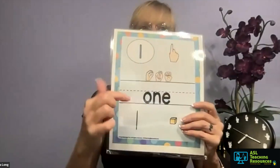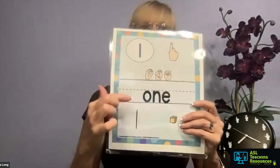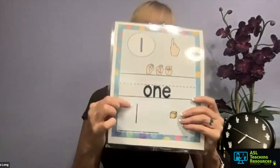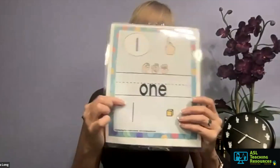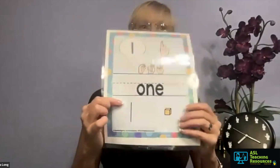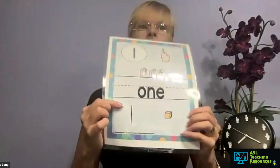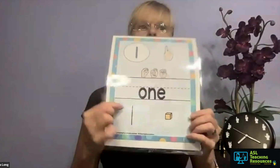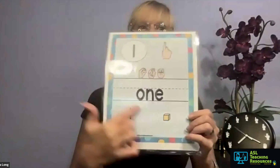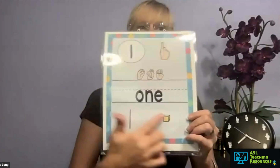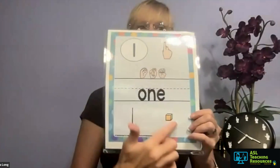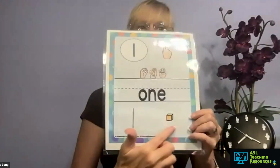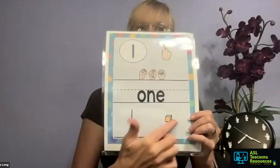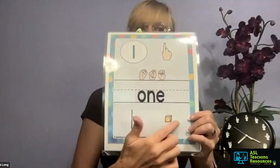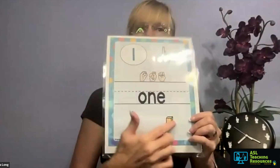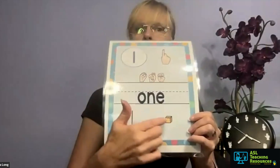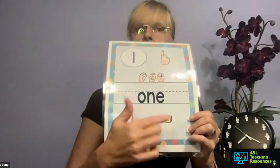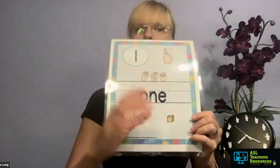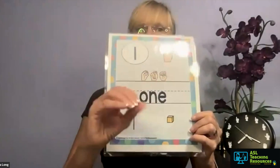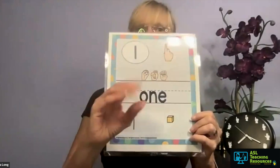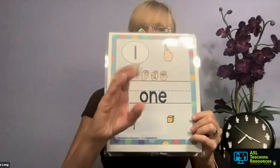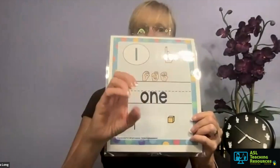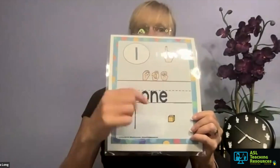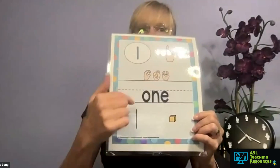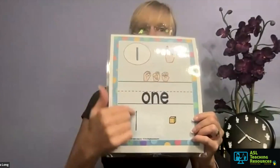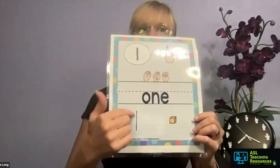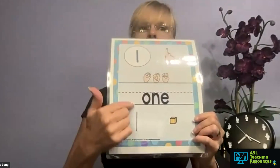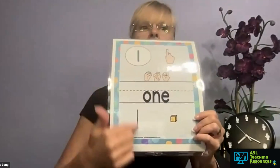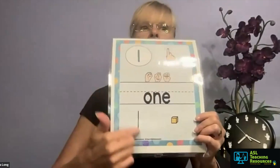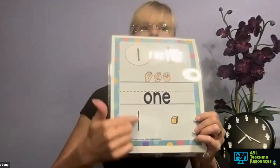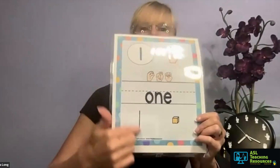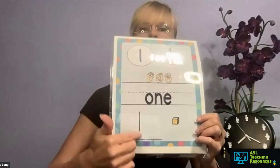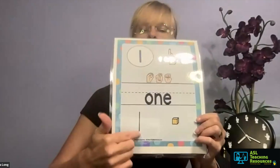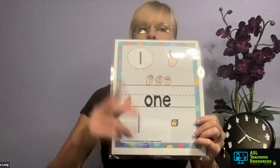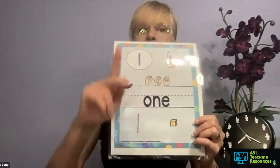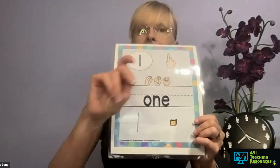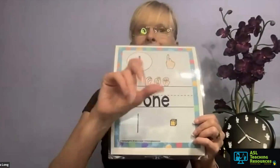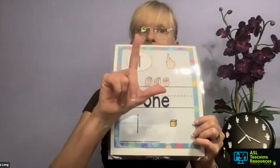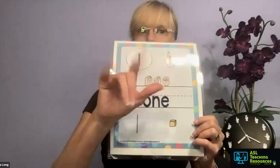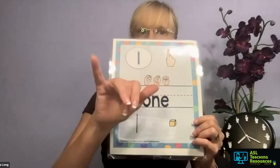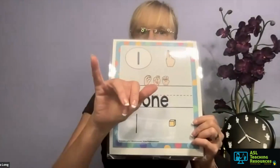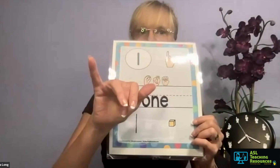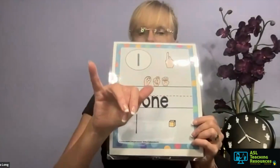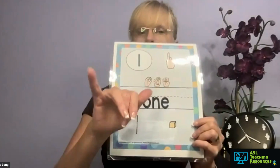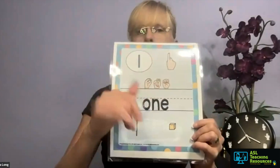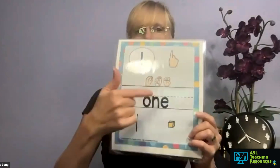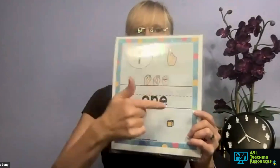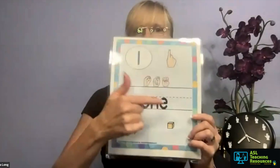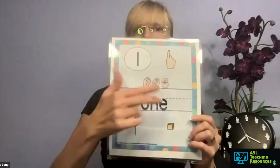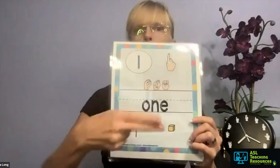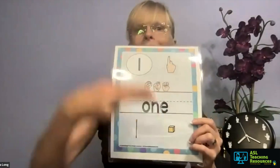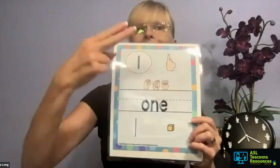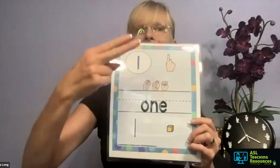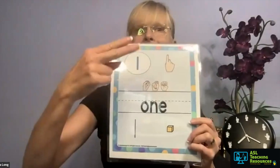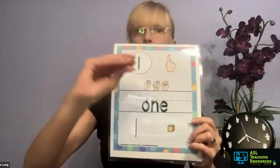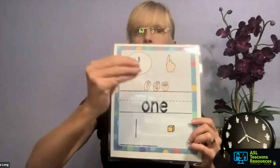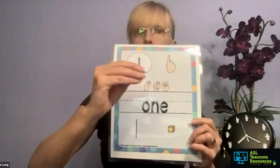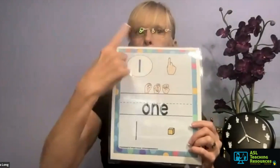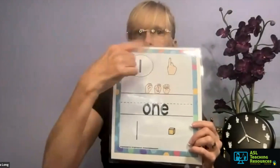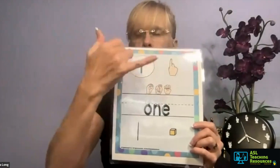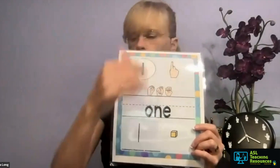out. And then we have the cube and then the tally. Now let me show you with a higher number what it looks